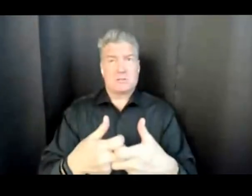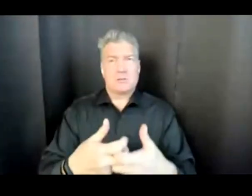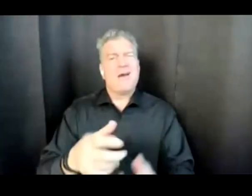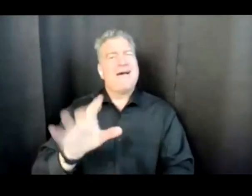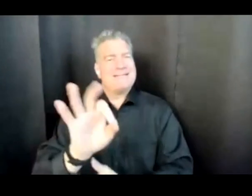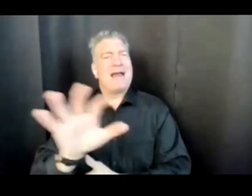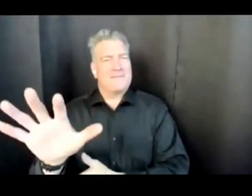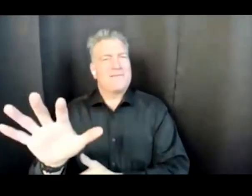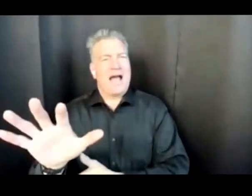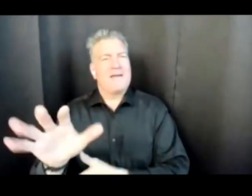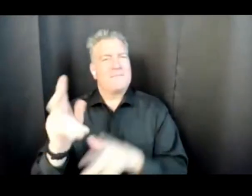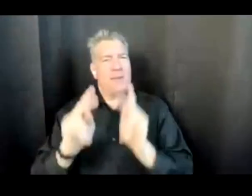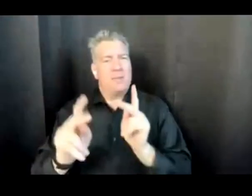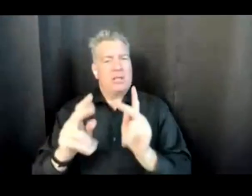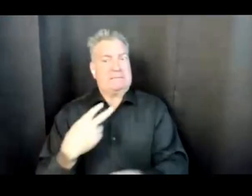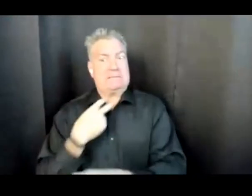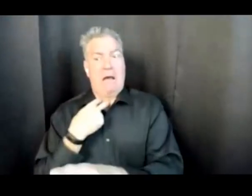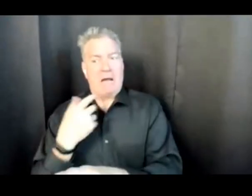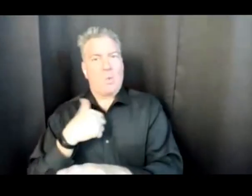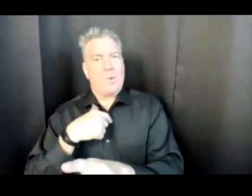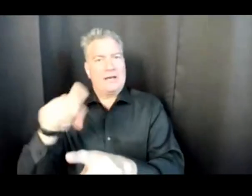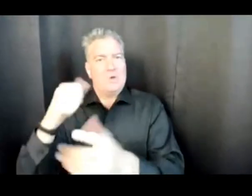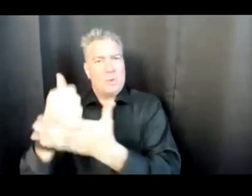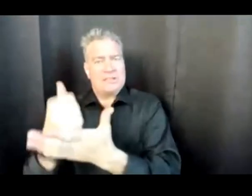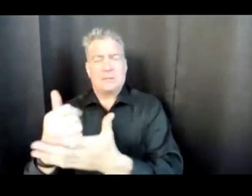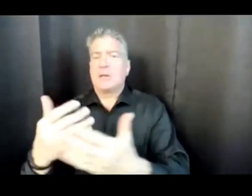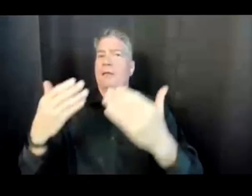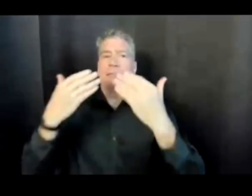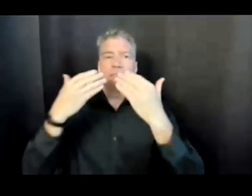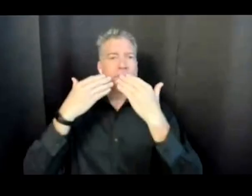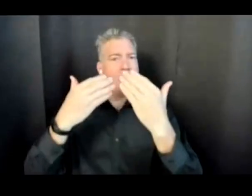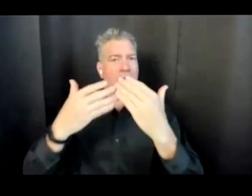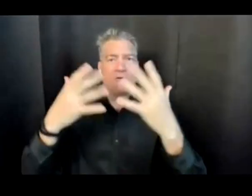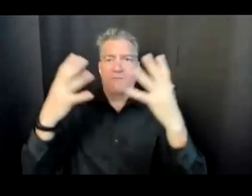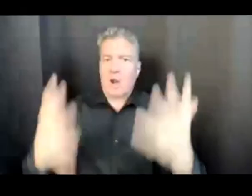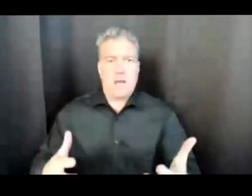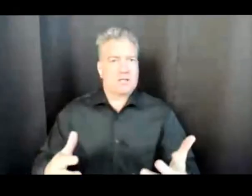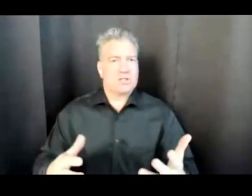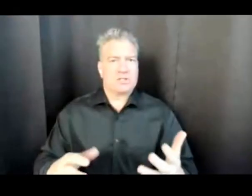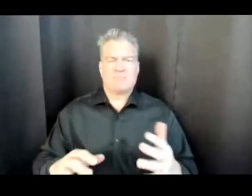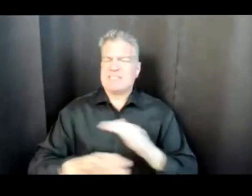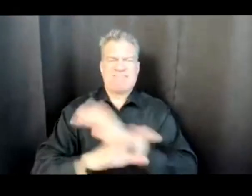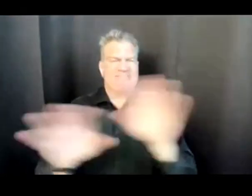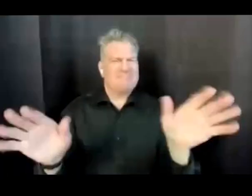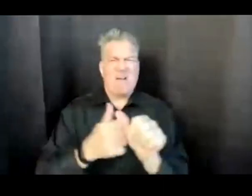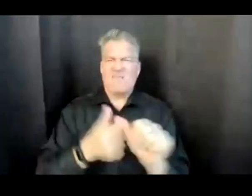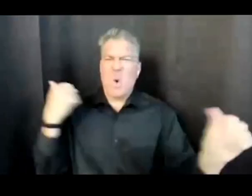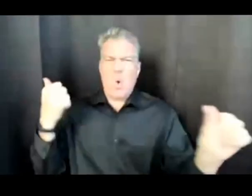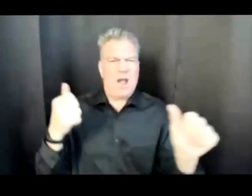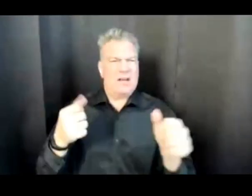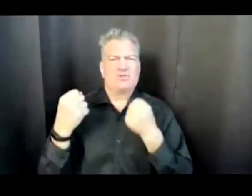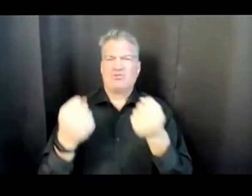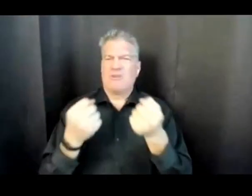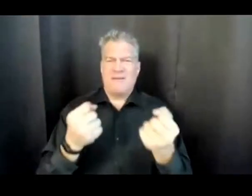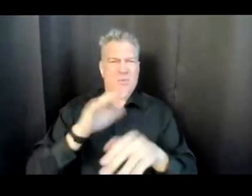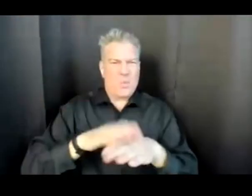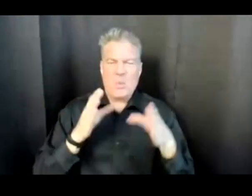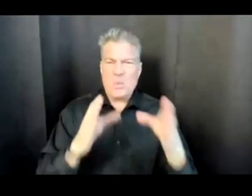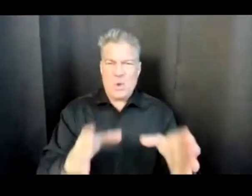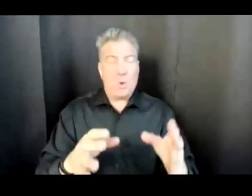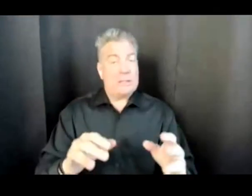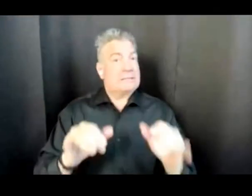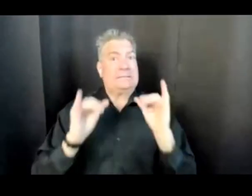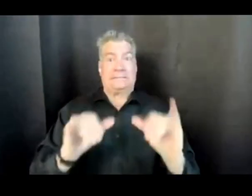say thank you for paying attention to that and staying off the roads. And we do call for you to continue that same posture as we move through this